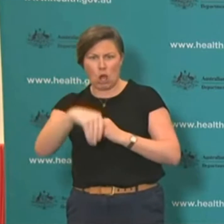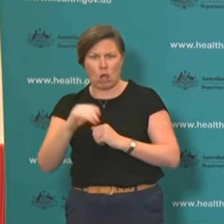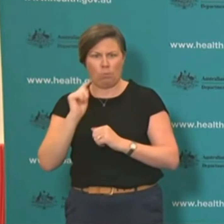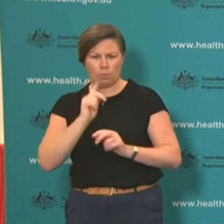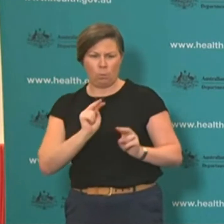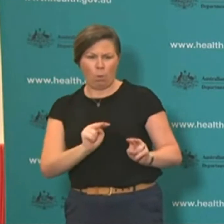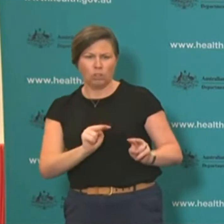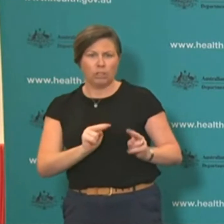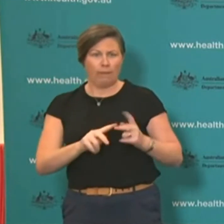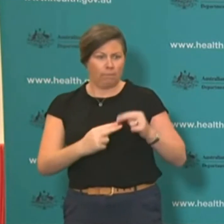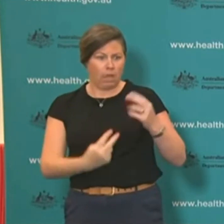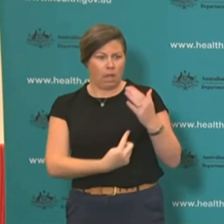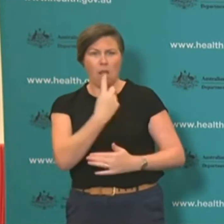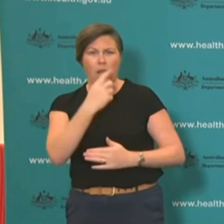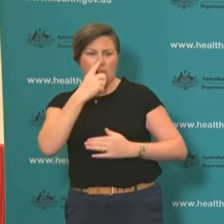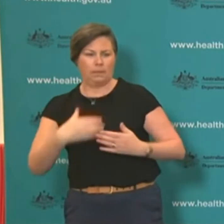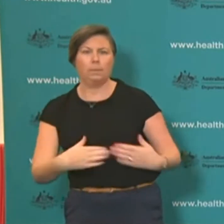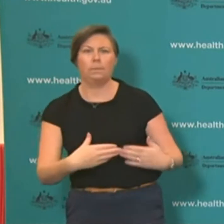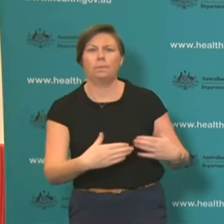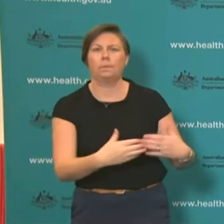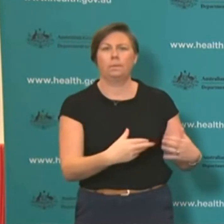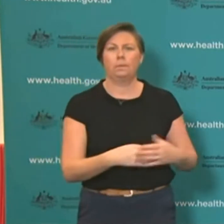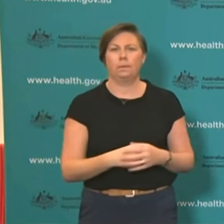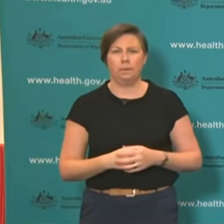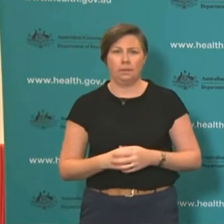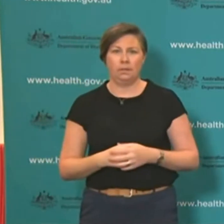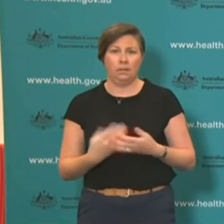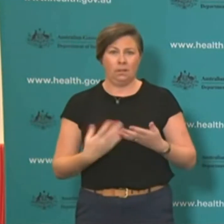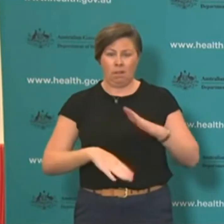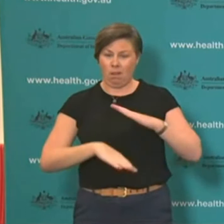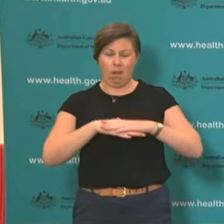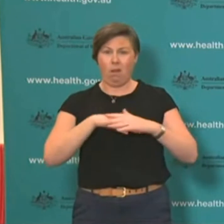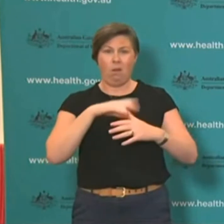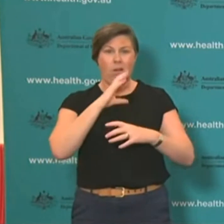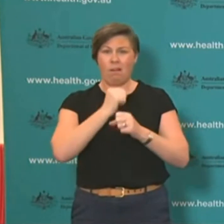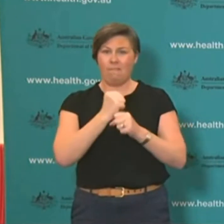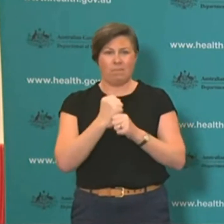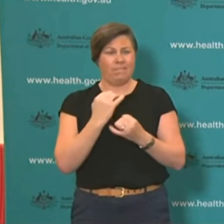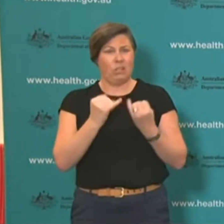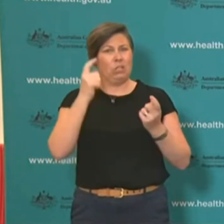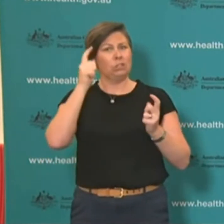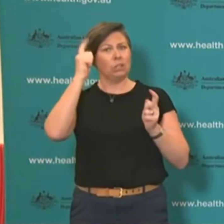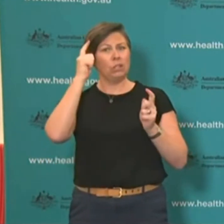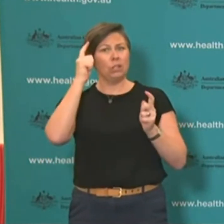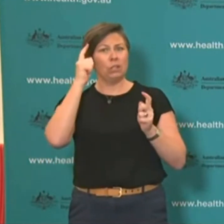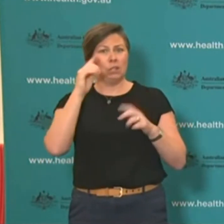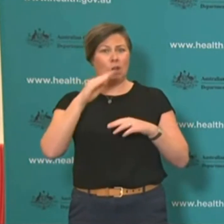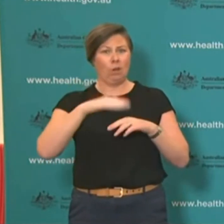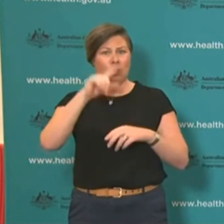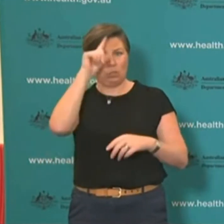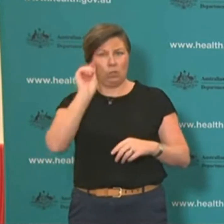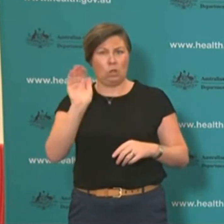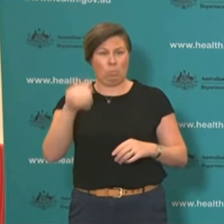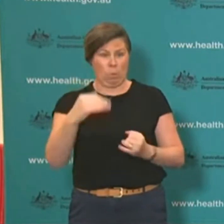response to a deeply concerning and very significant event in aged care in Victoria that